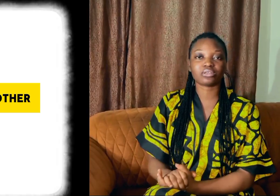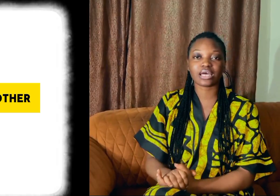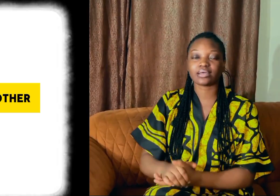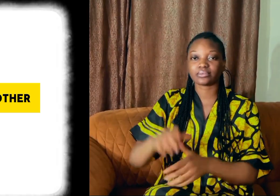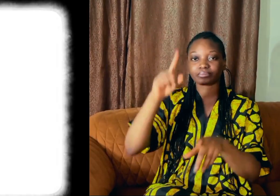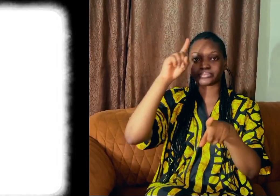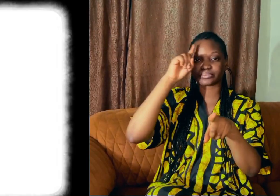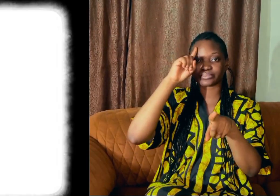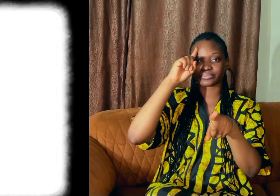brother,